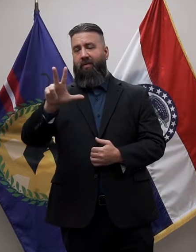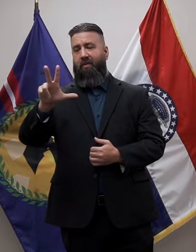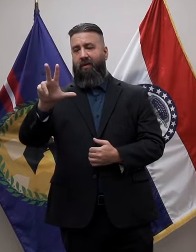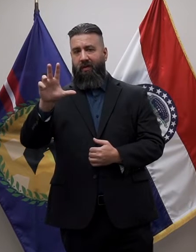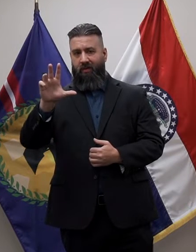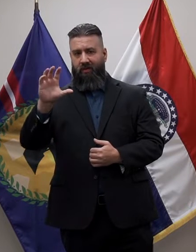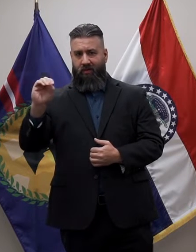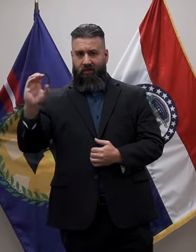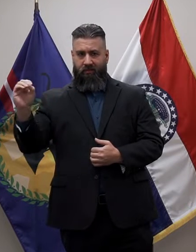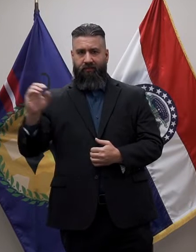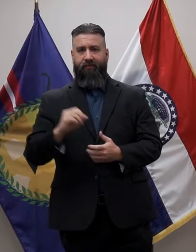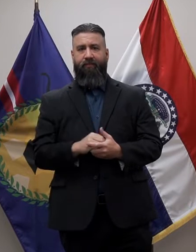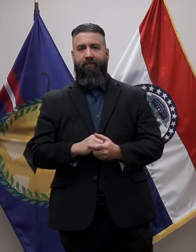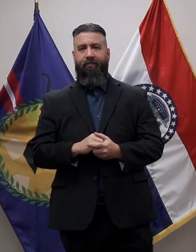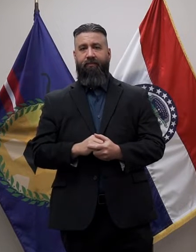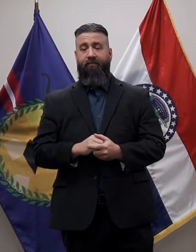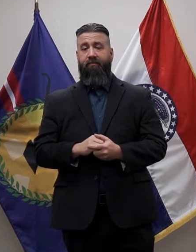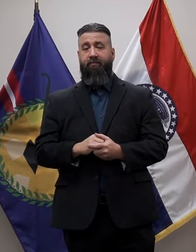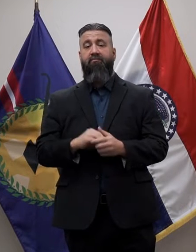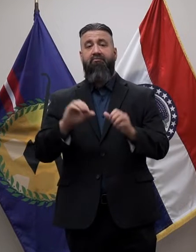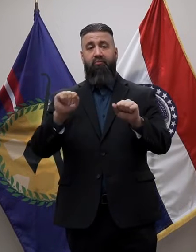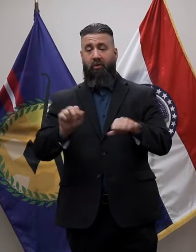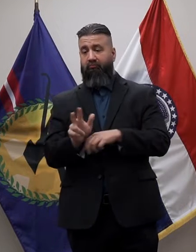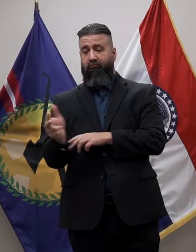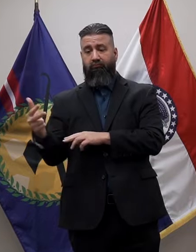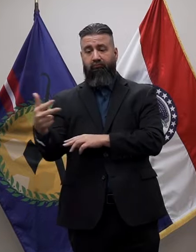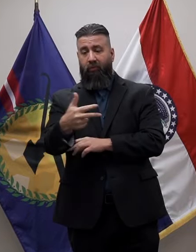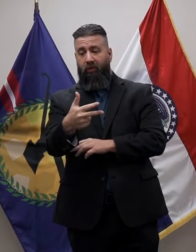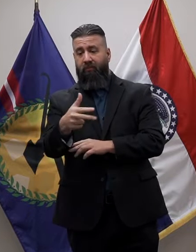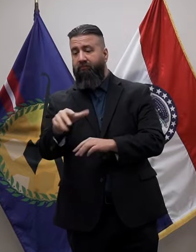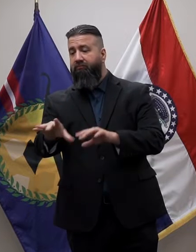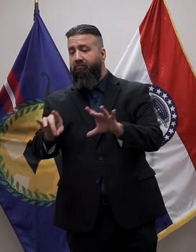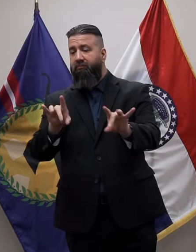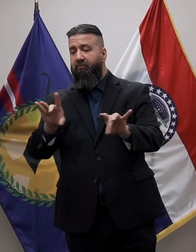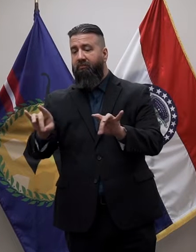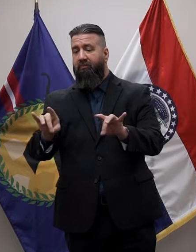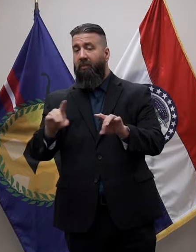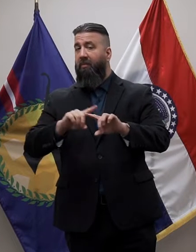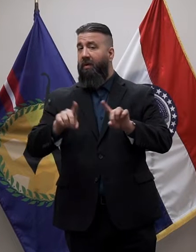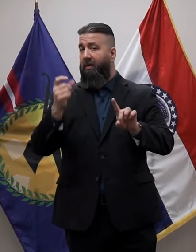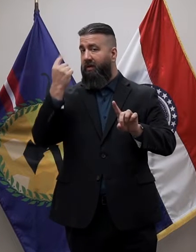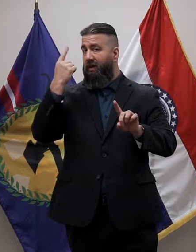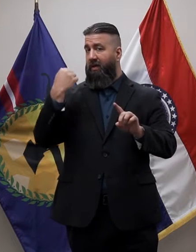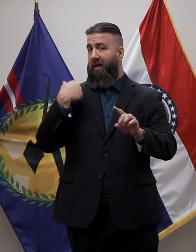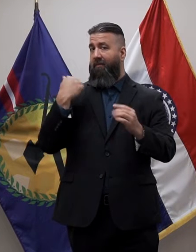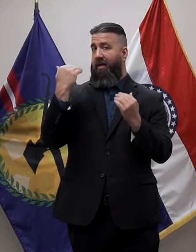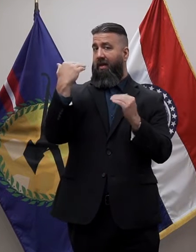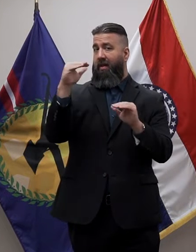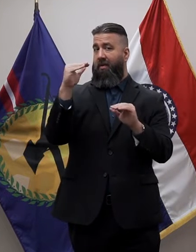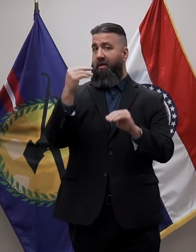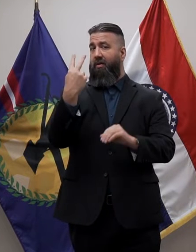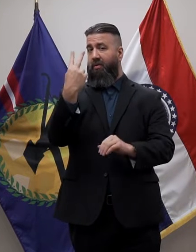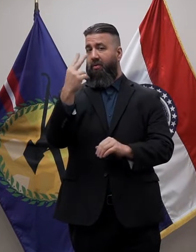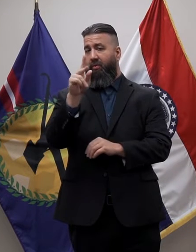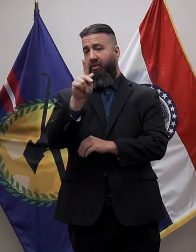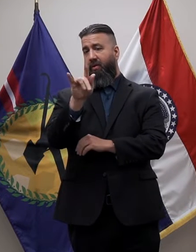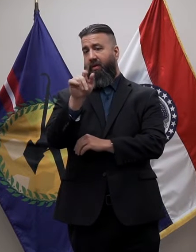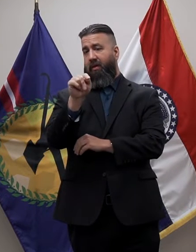The kits will be available for curbside pickup at the 2 branches, and there's a limit of 2 test kits per